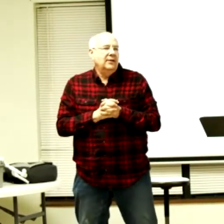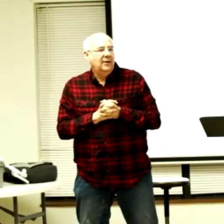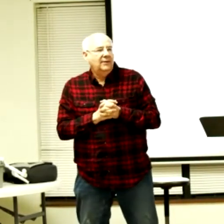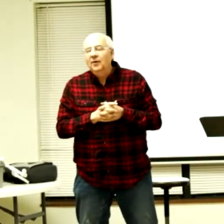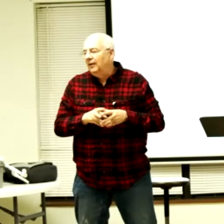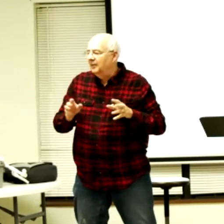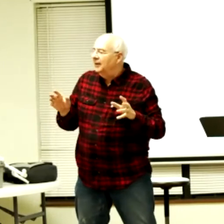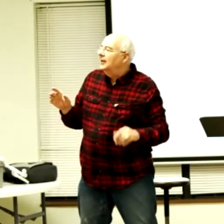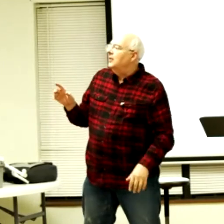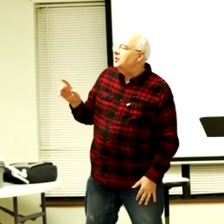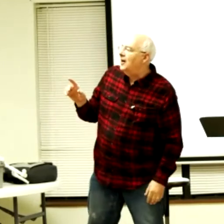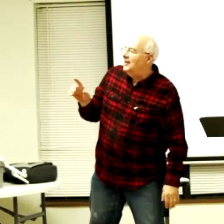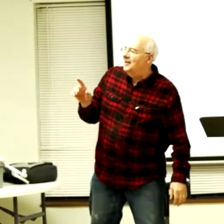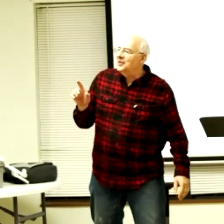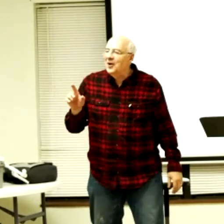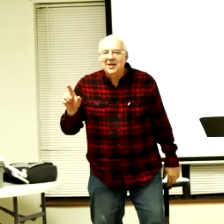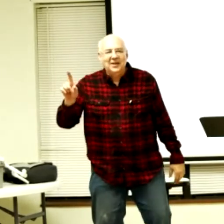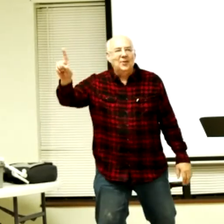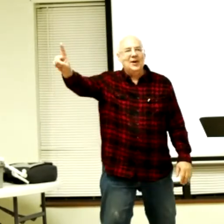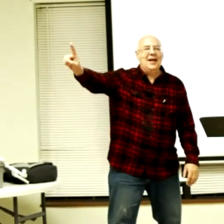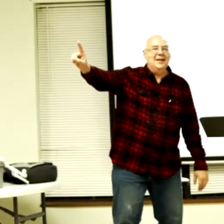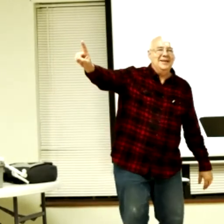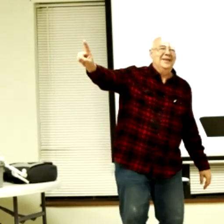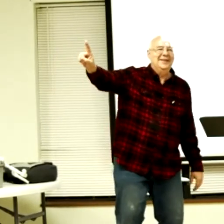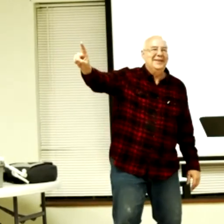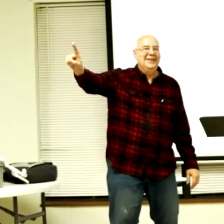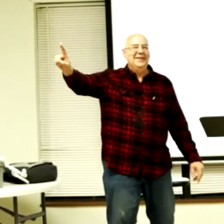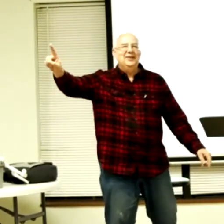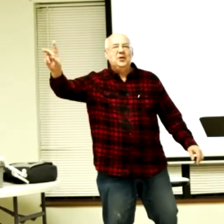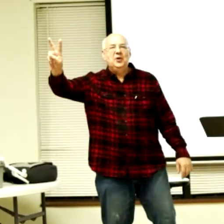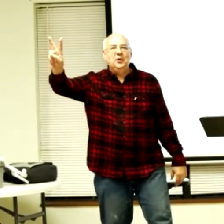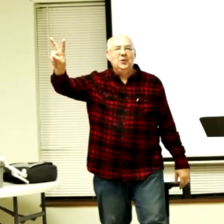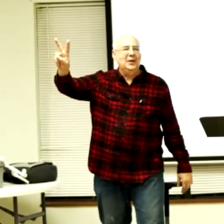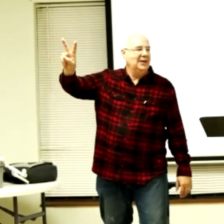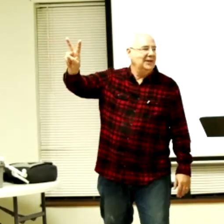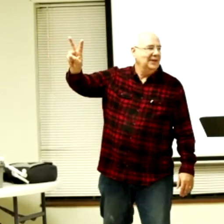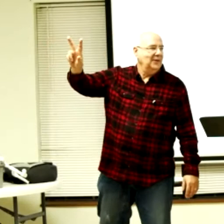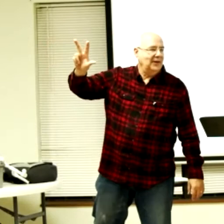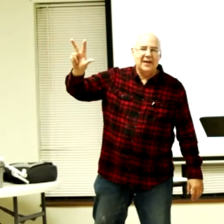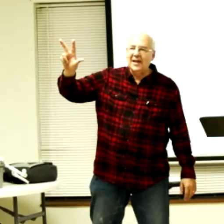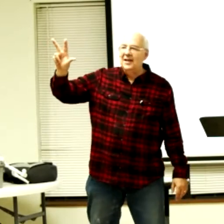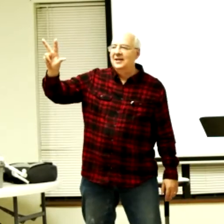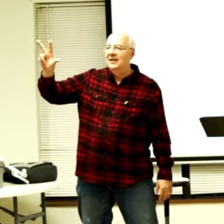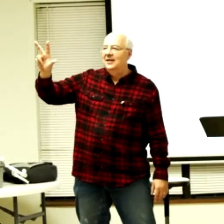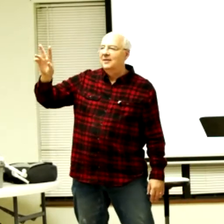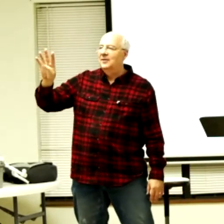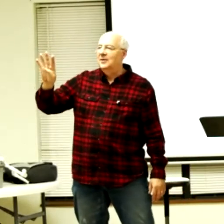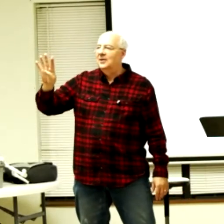1,230,000. Oh, no, never mind. We'll start easy. 1, 2, 3,